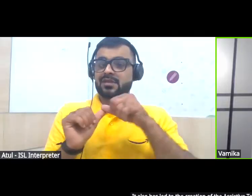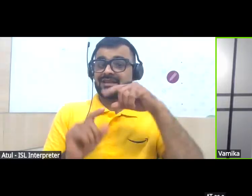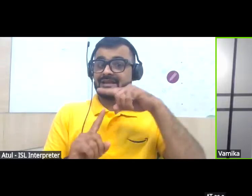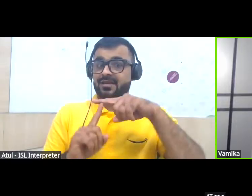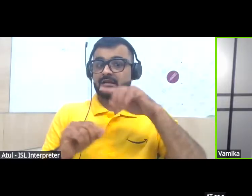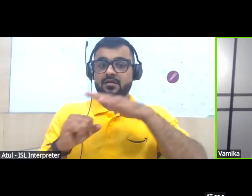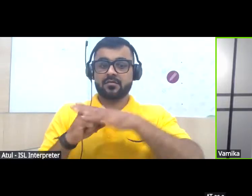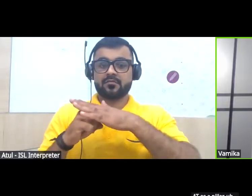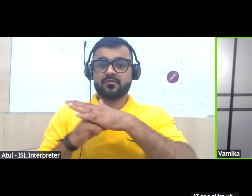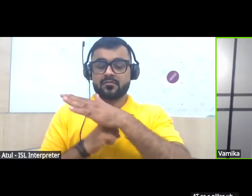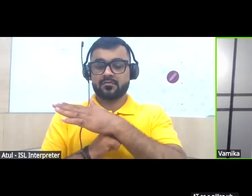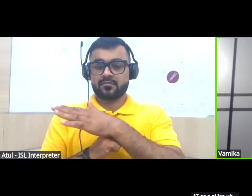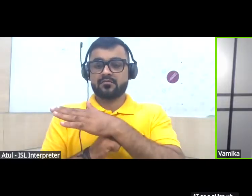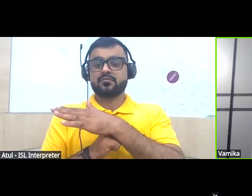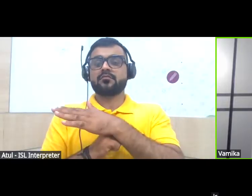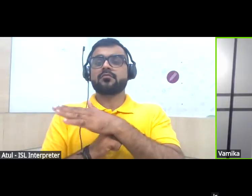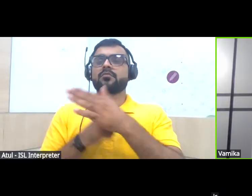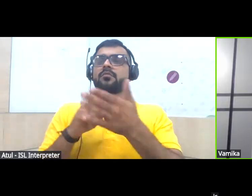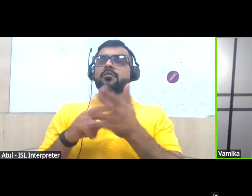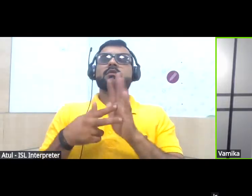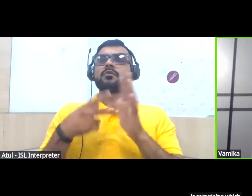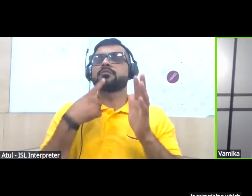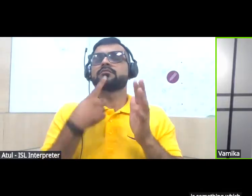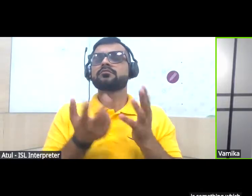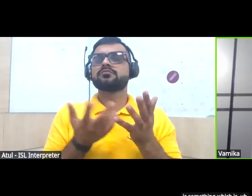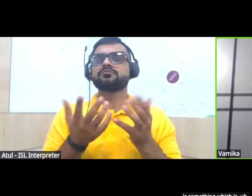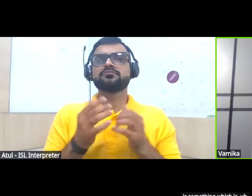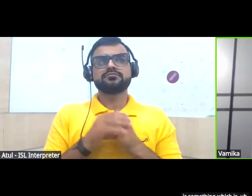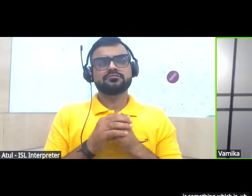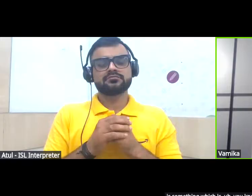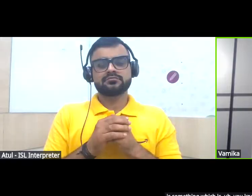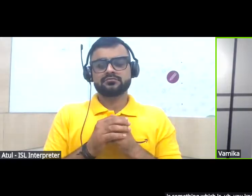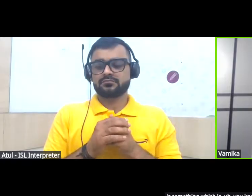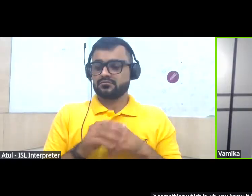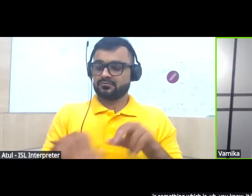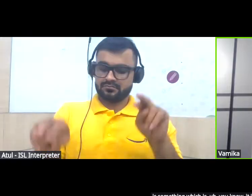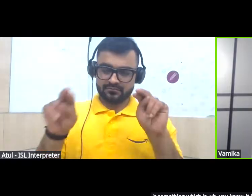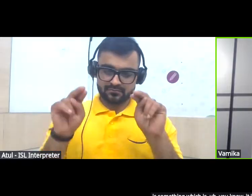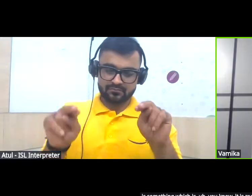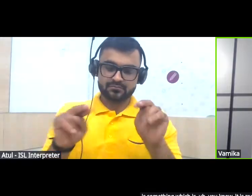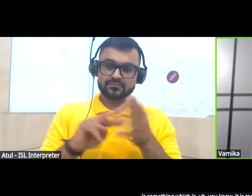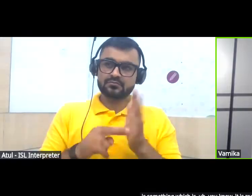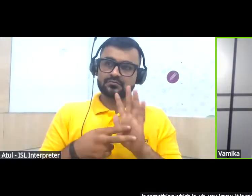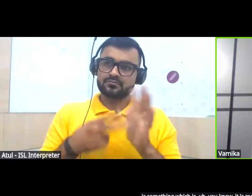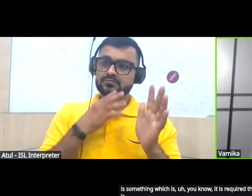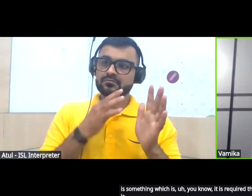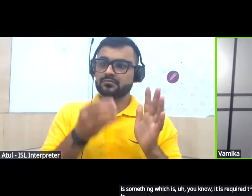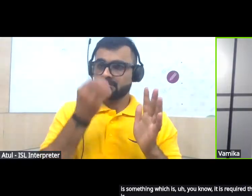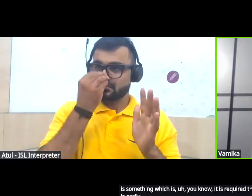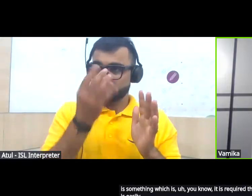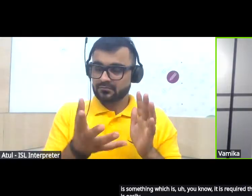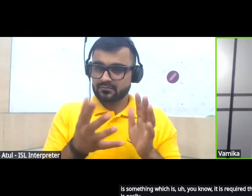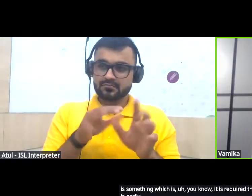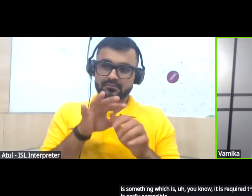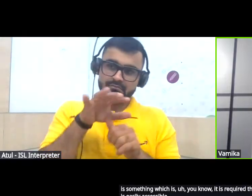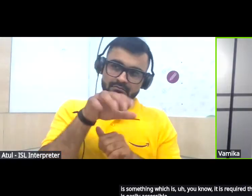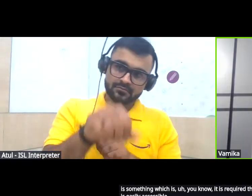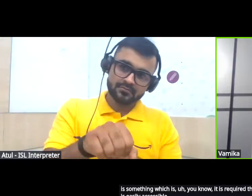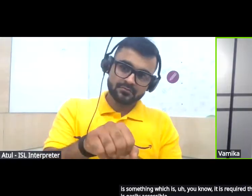pillar is something which is, it is required that it is something that is easily